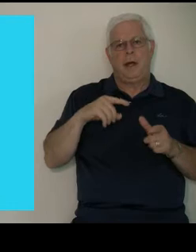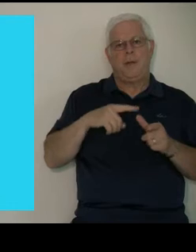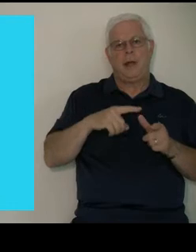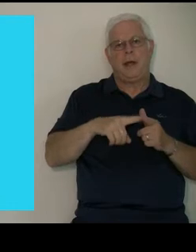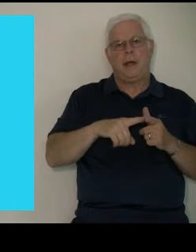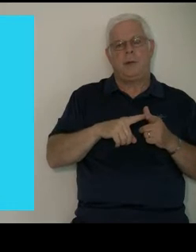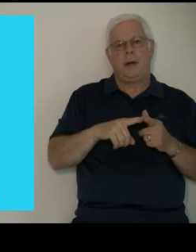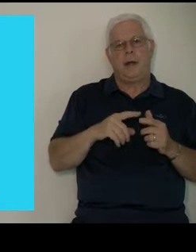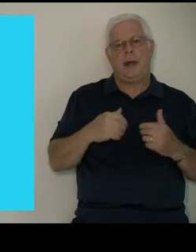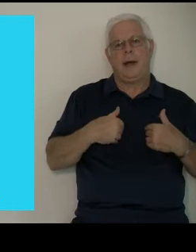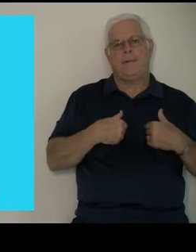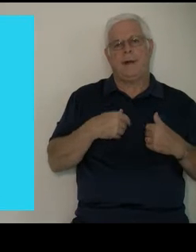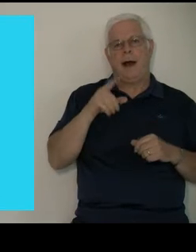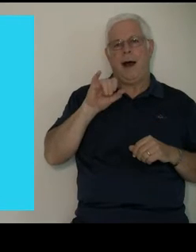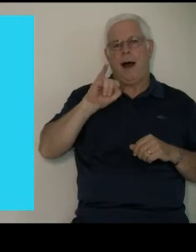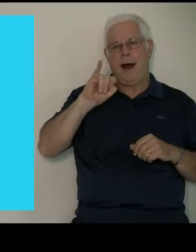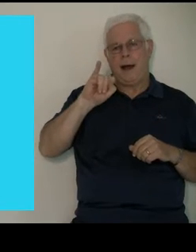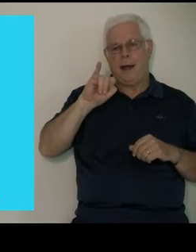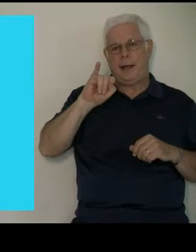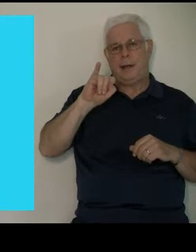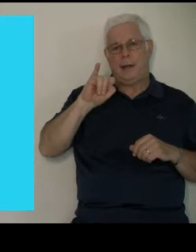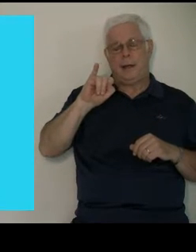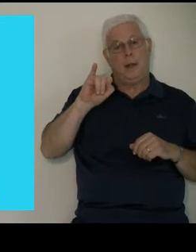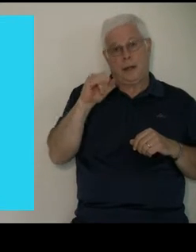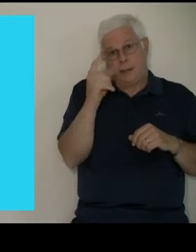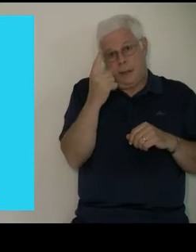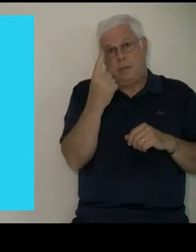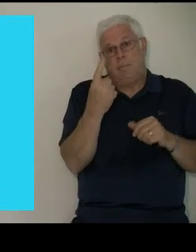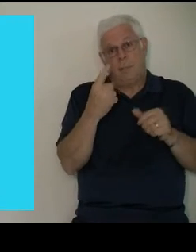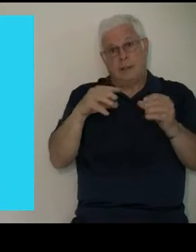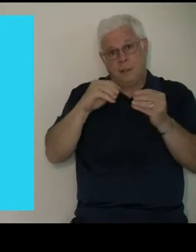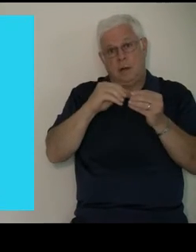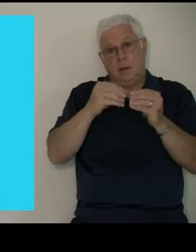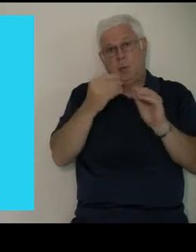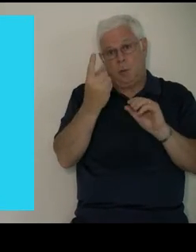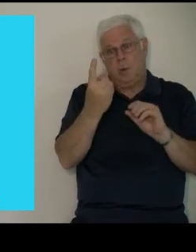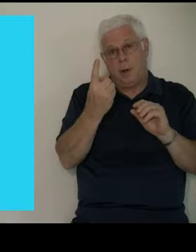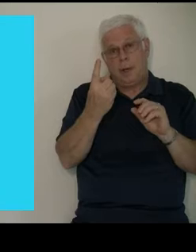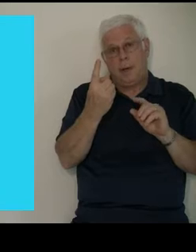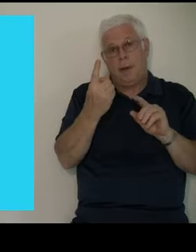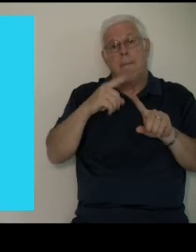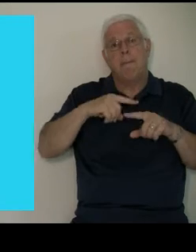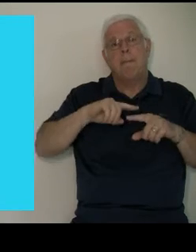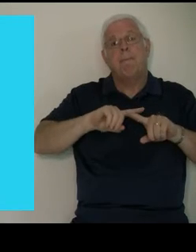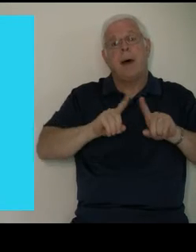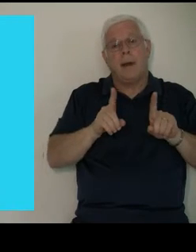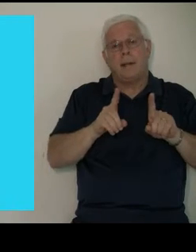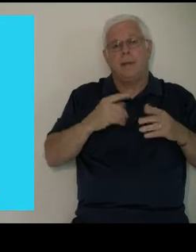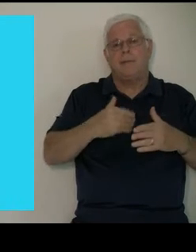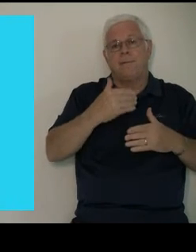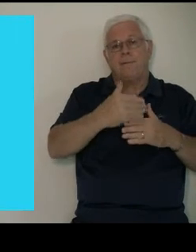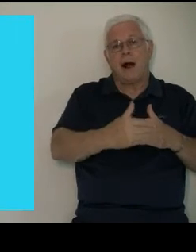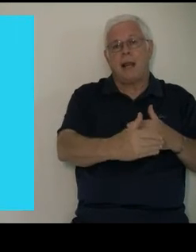And then we have a I, and that's the number 1. But the